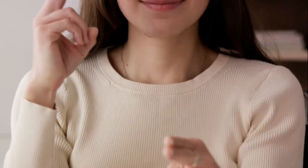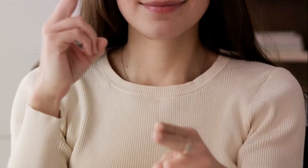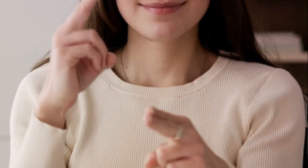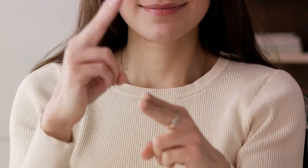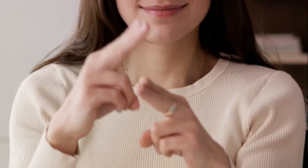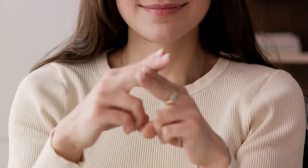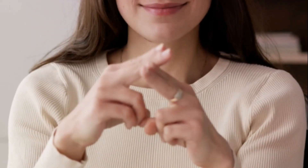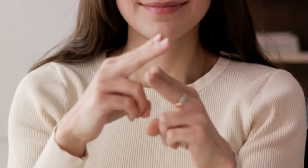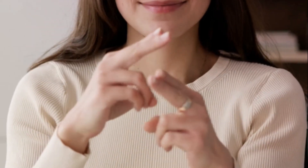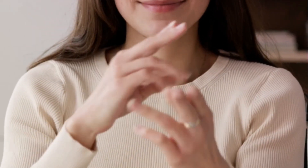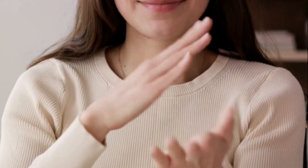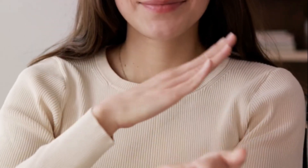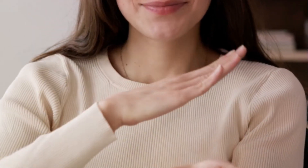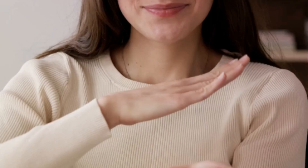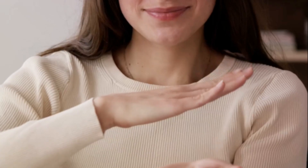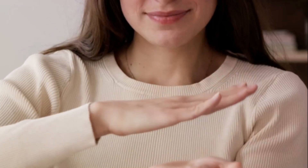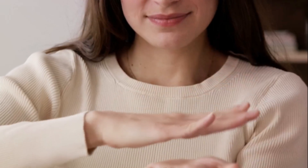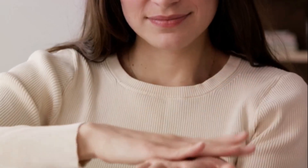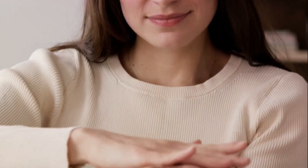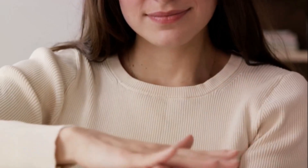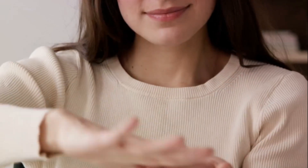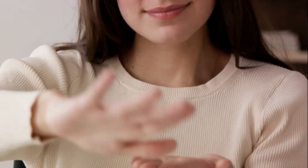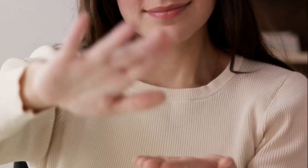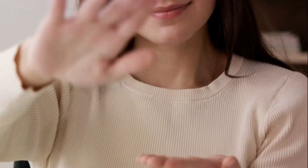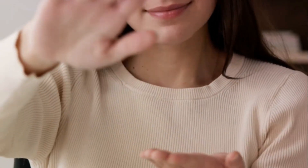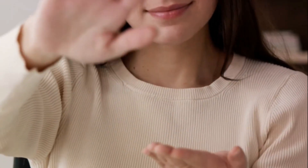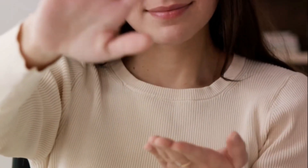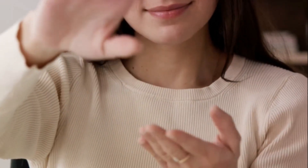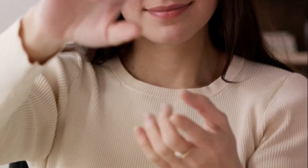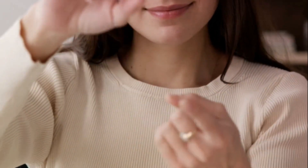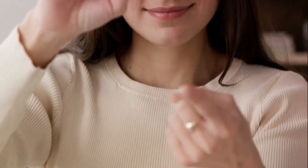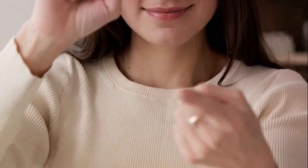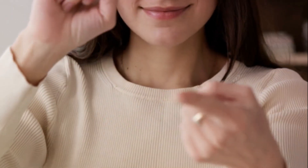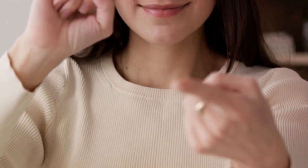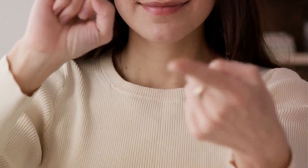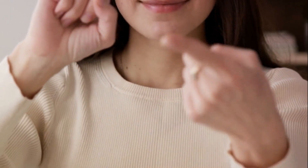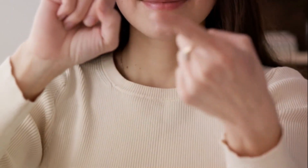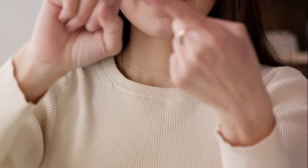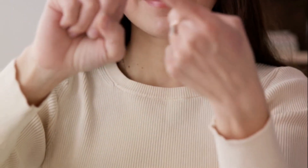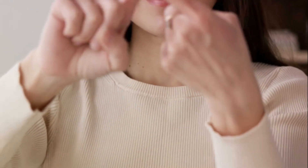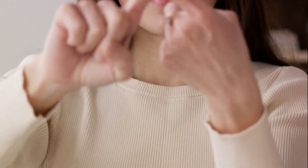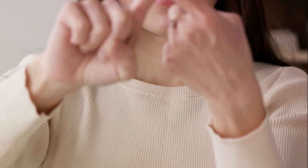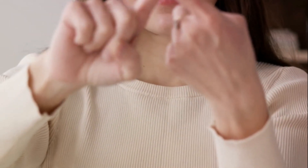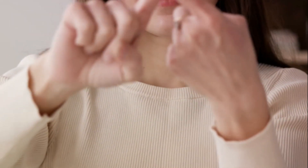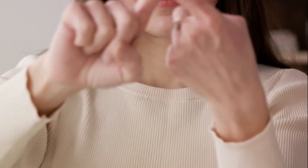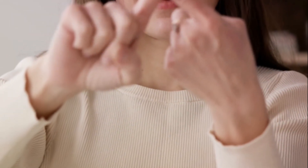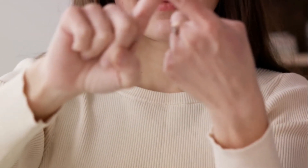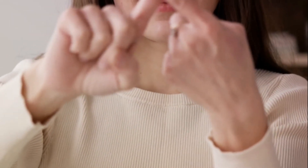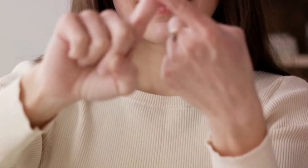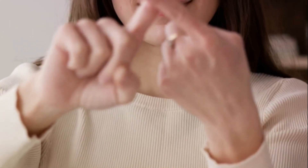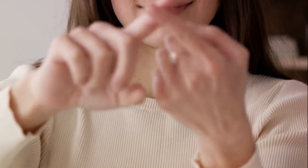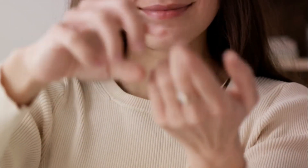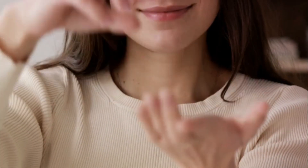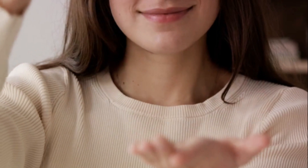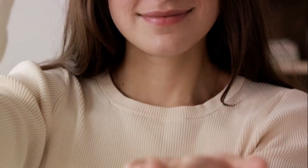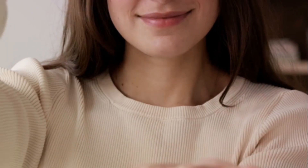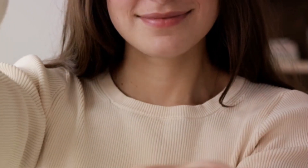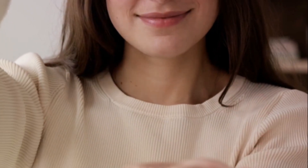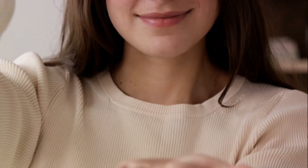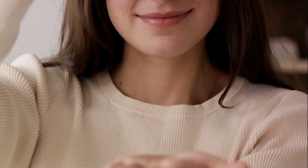it? But it doesn't stop there. Bavelier and Neville, among others, have found that being deaf from birth and early exposure to sign language can